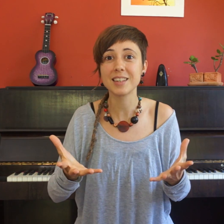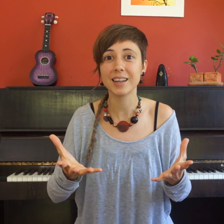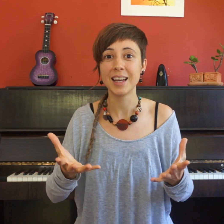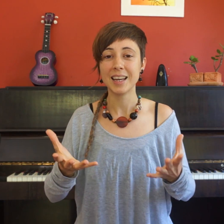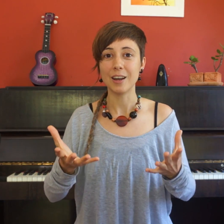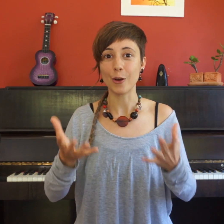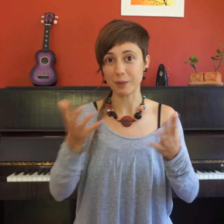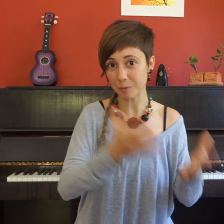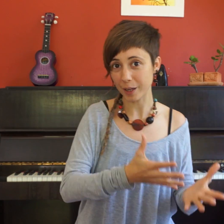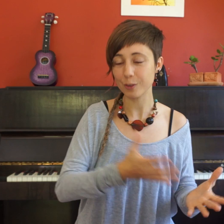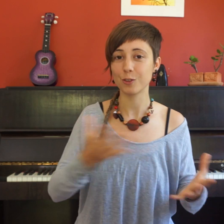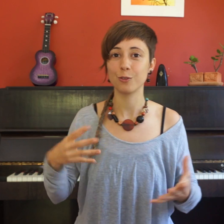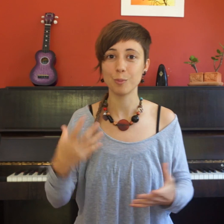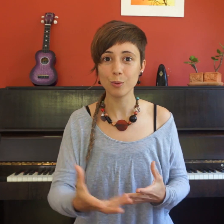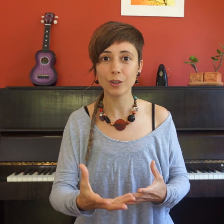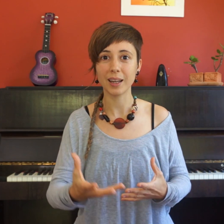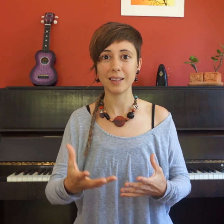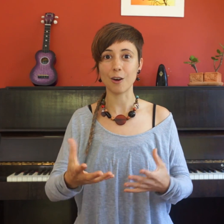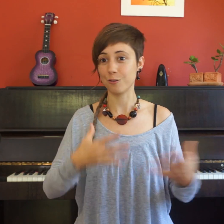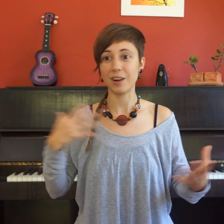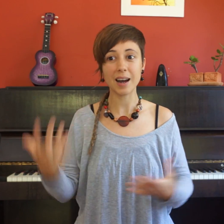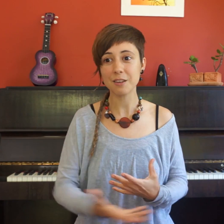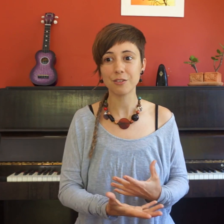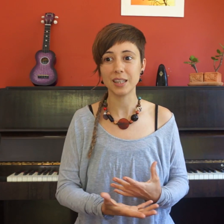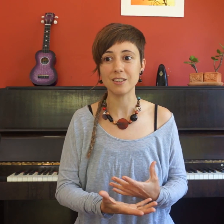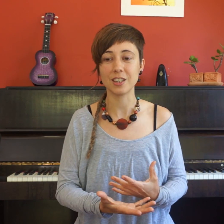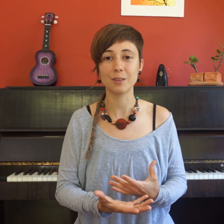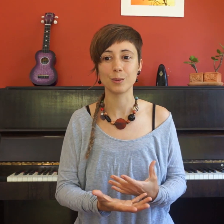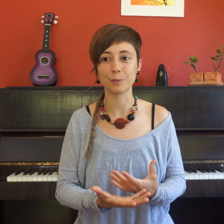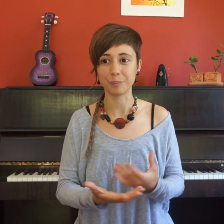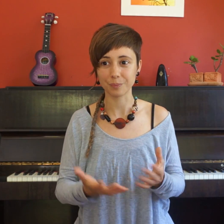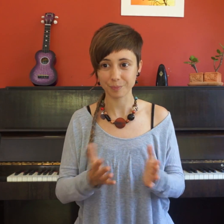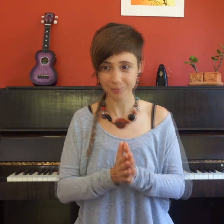share her experience of the book and of life in general.